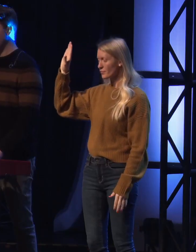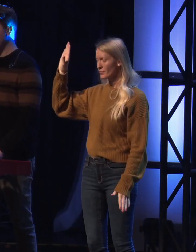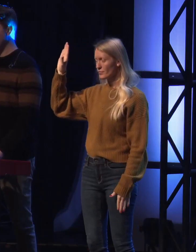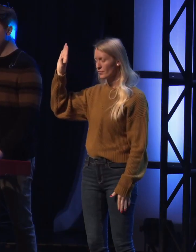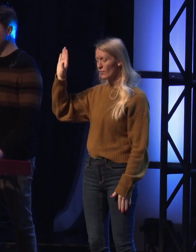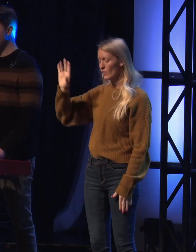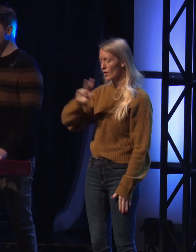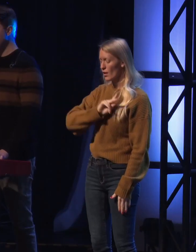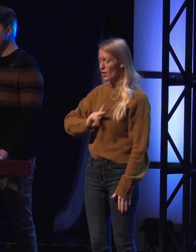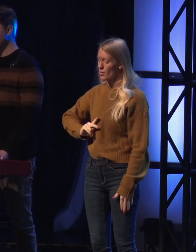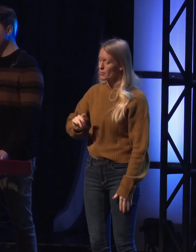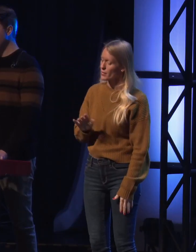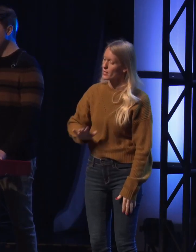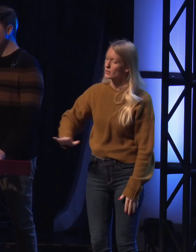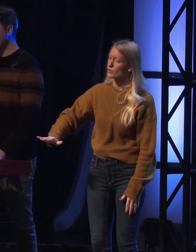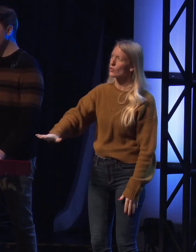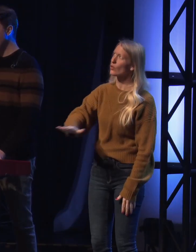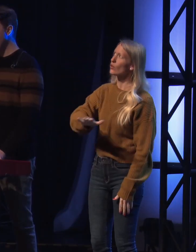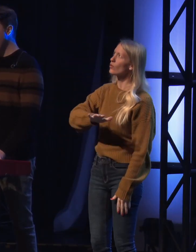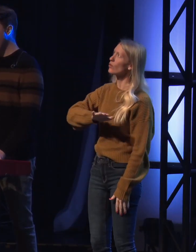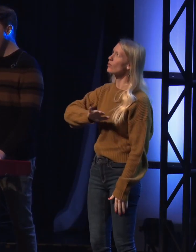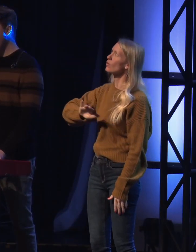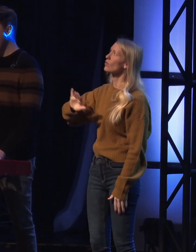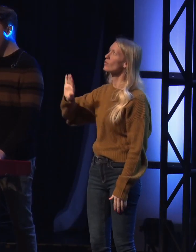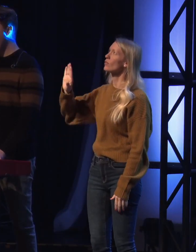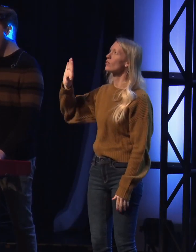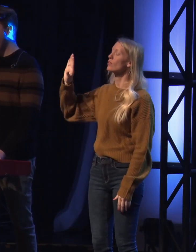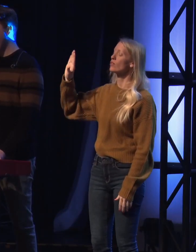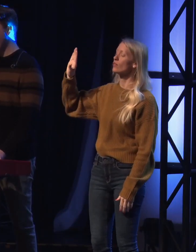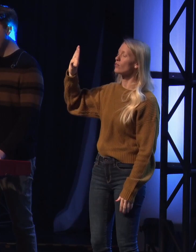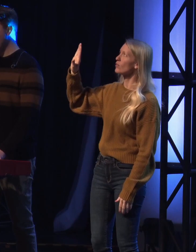The kingdom is